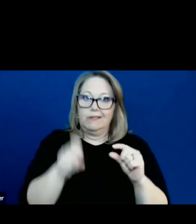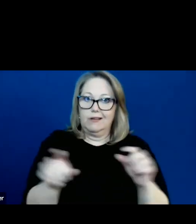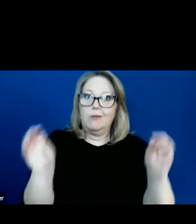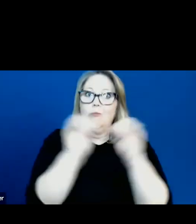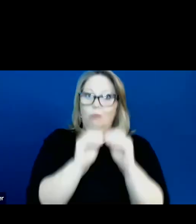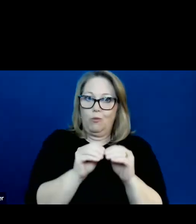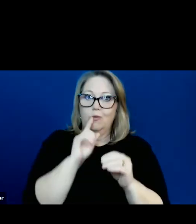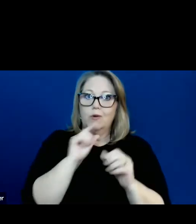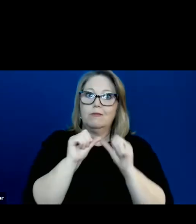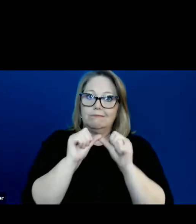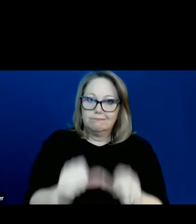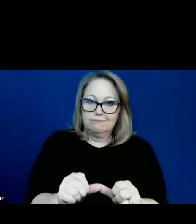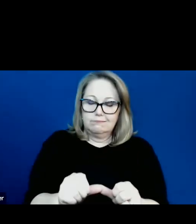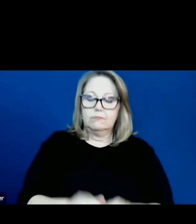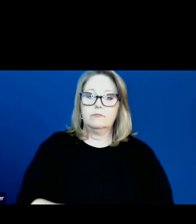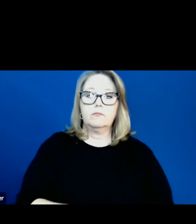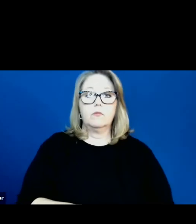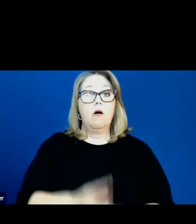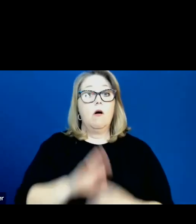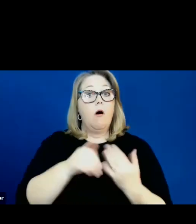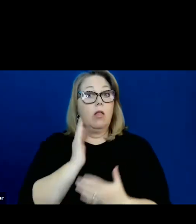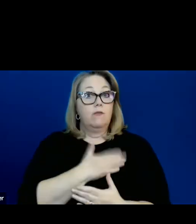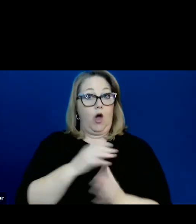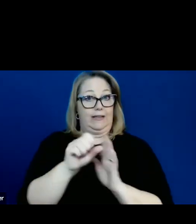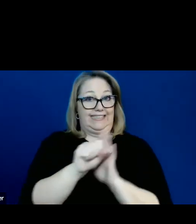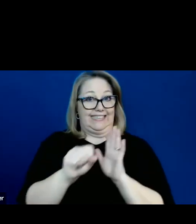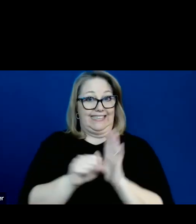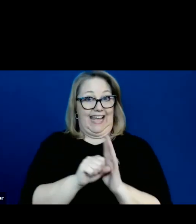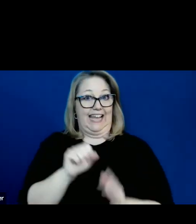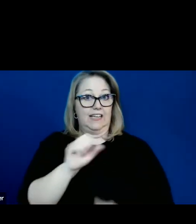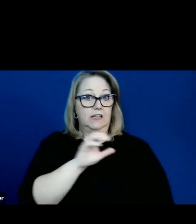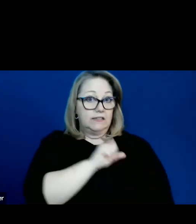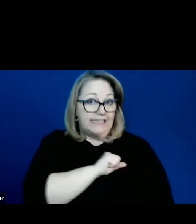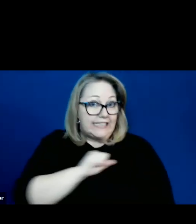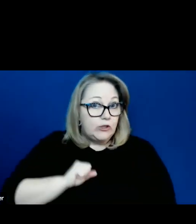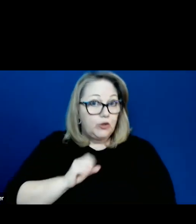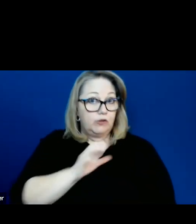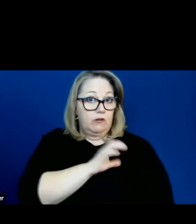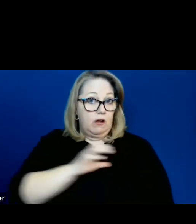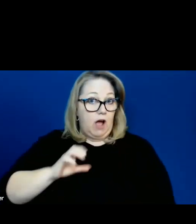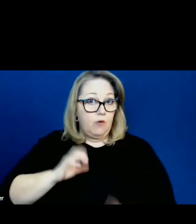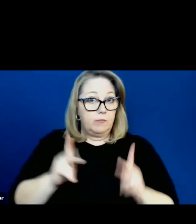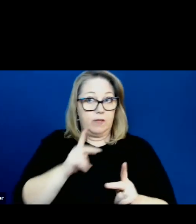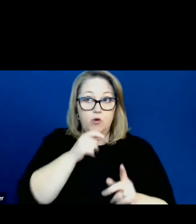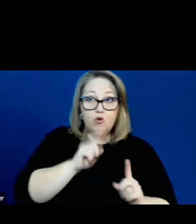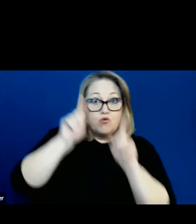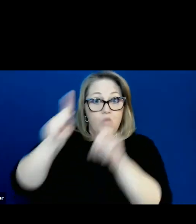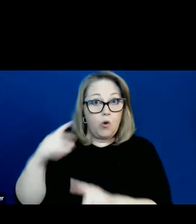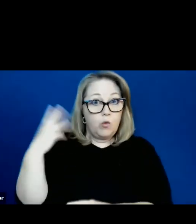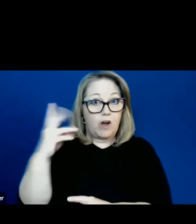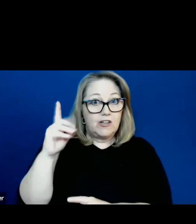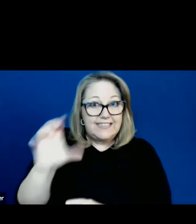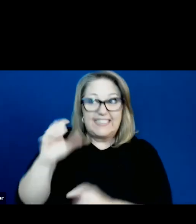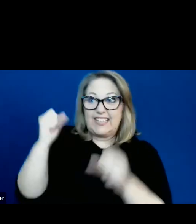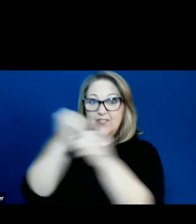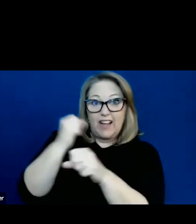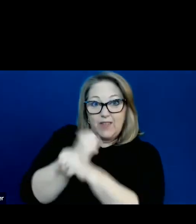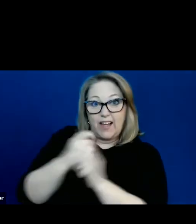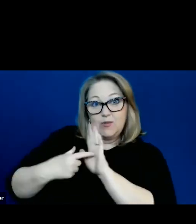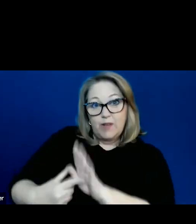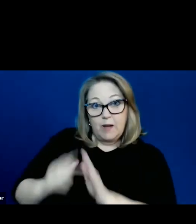Nevada's federal delegation for continuing to fight tirelessly on behalf of Nevadans. Because of their advocacy, this